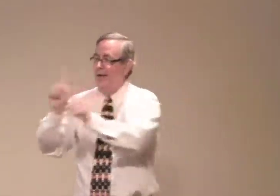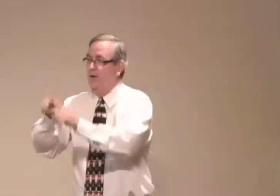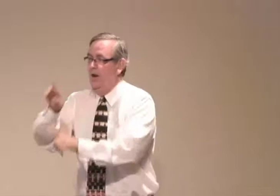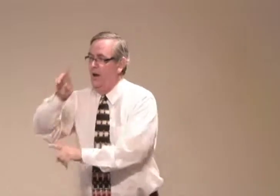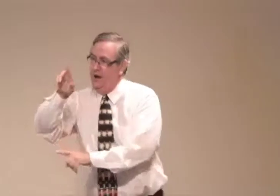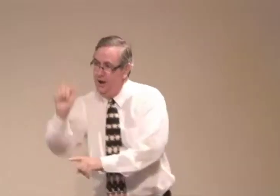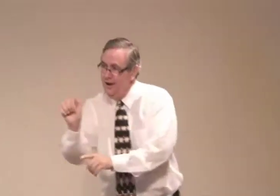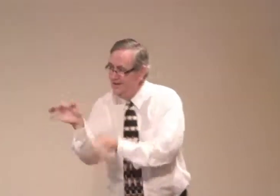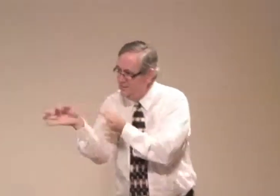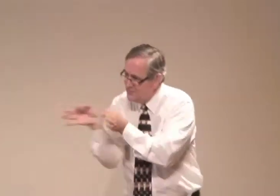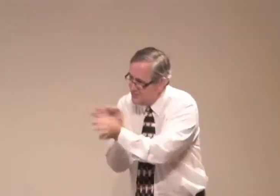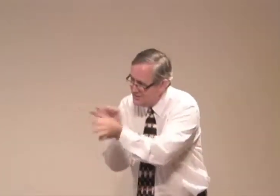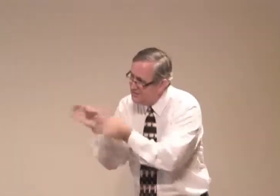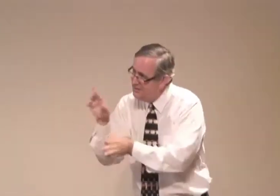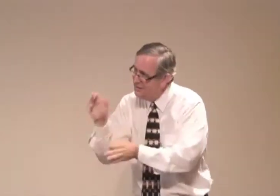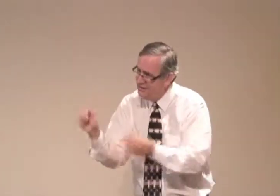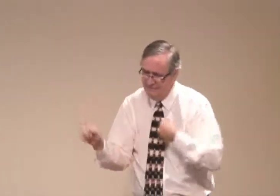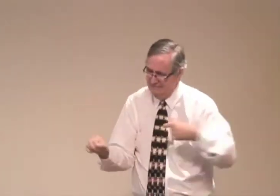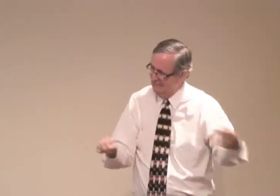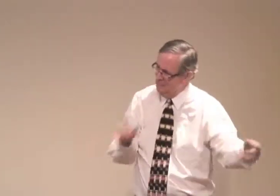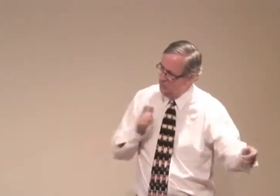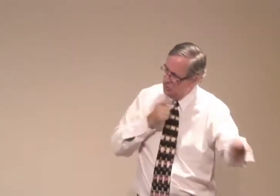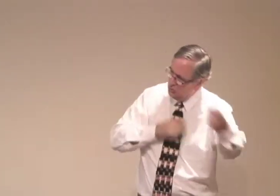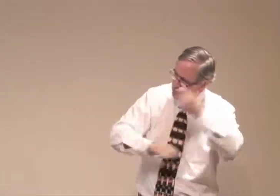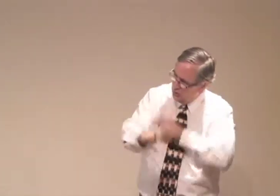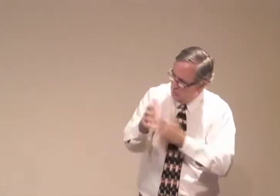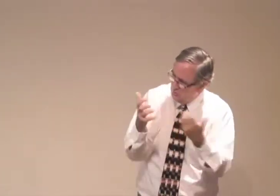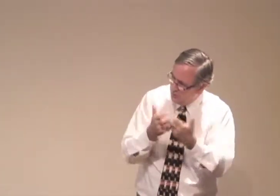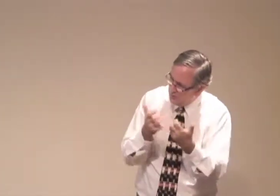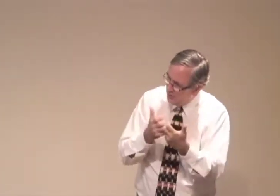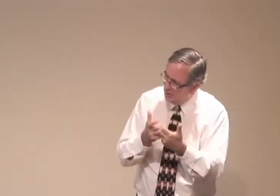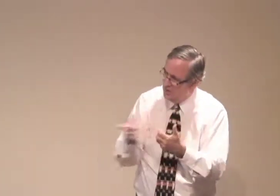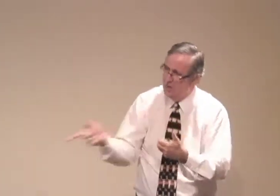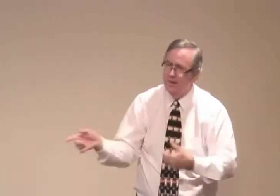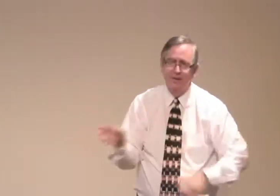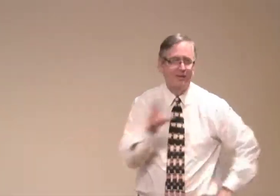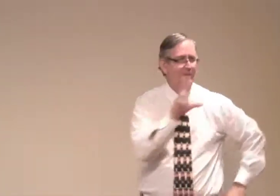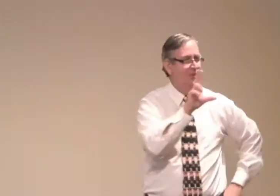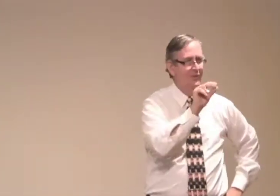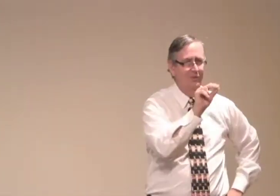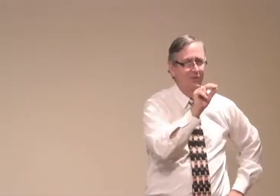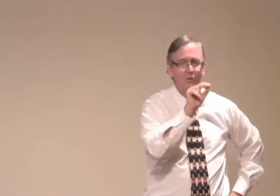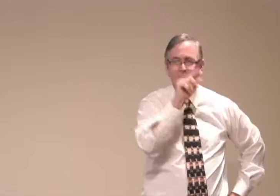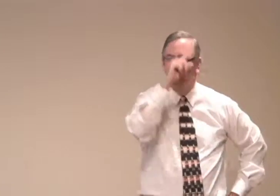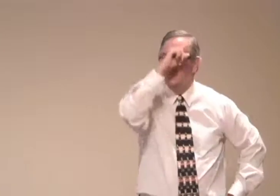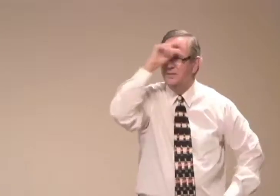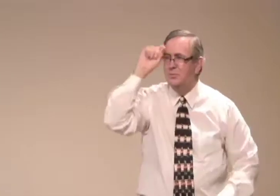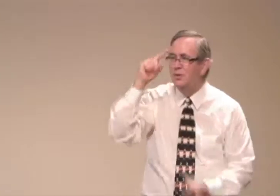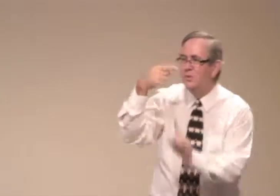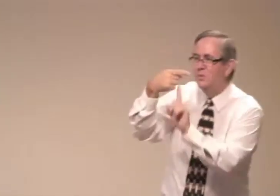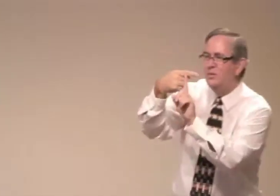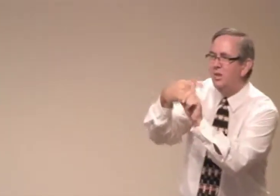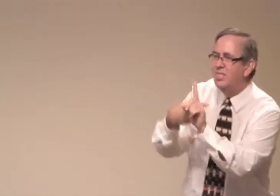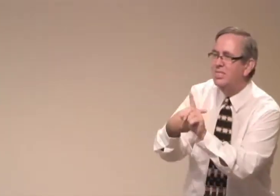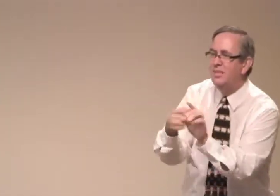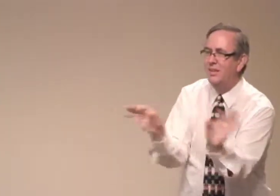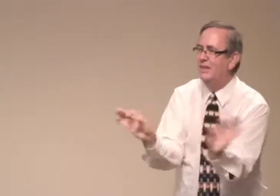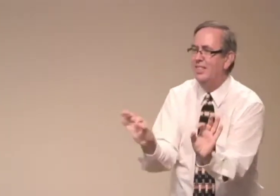But we went down to the RA and we told him that we don't want to be roommates. He wanted to trade. And he said, No, it's